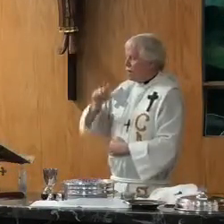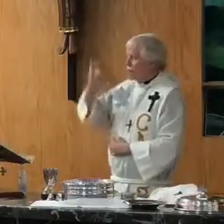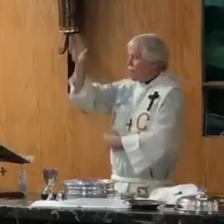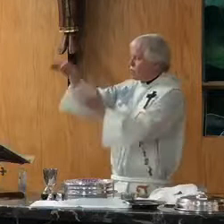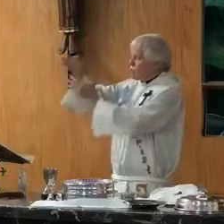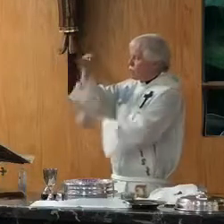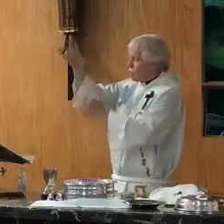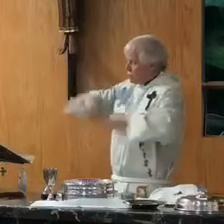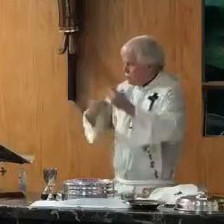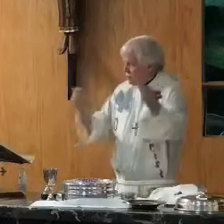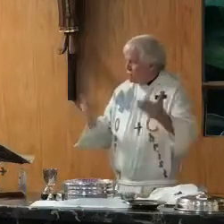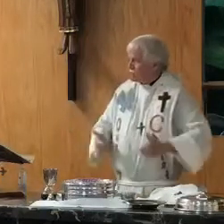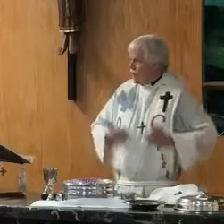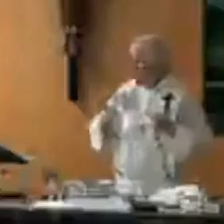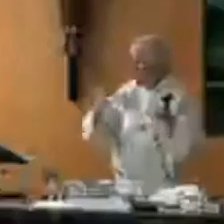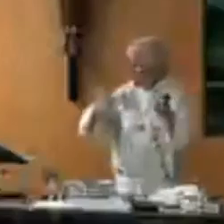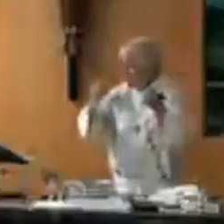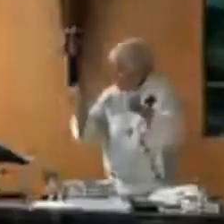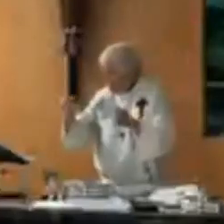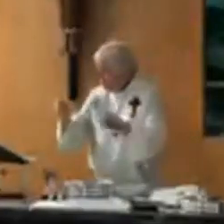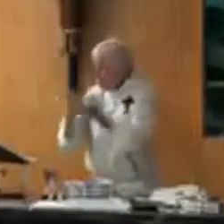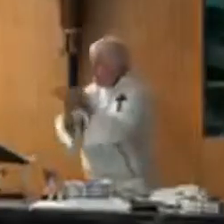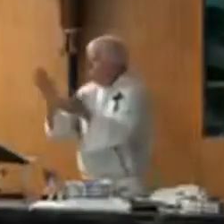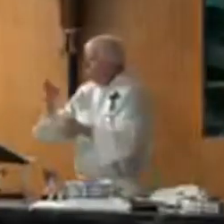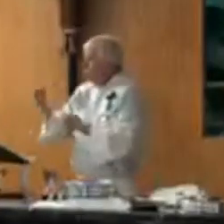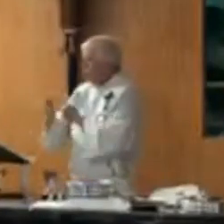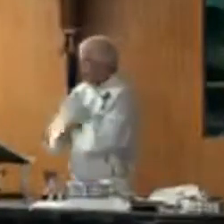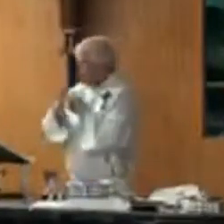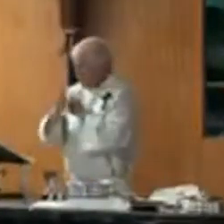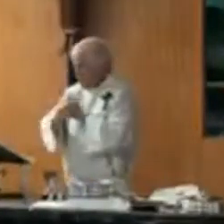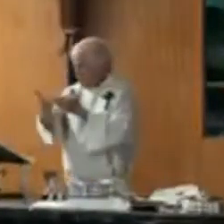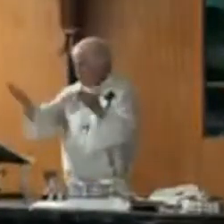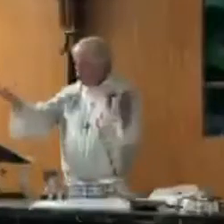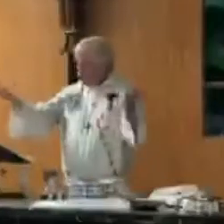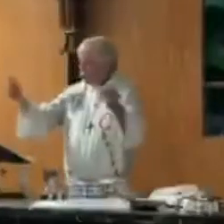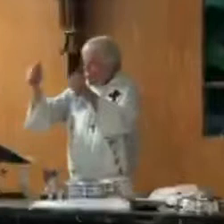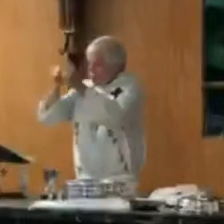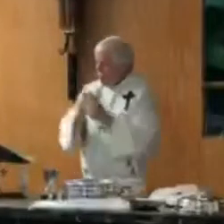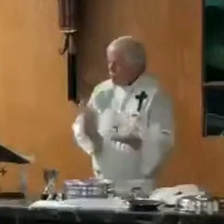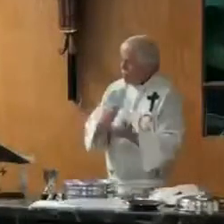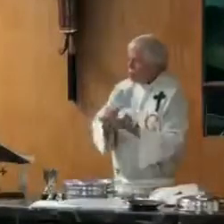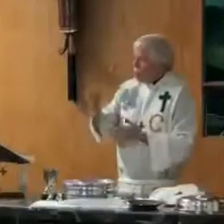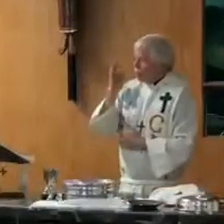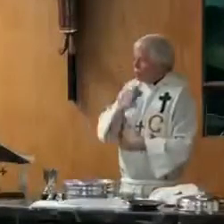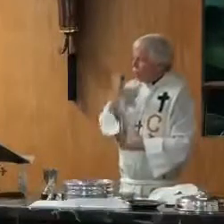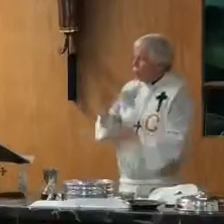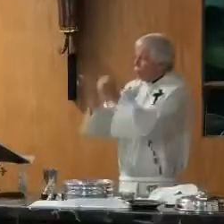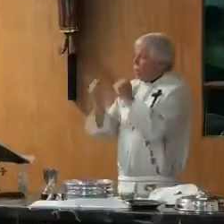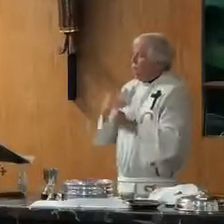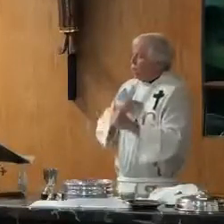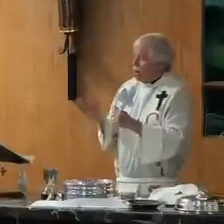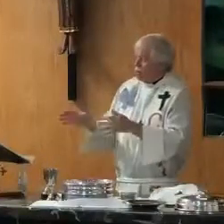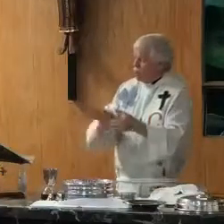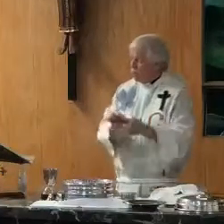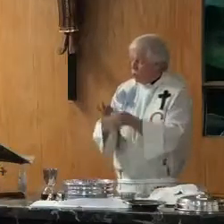into us. Yes, your Spirit gives life, power, glory, and love. With this Holy